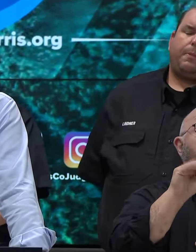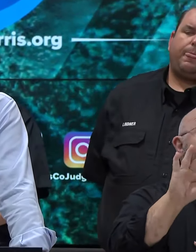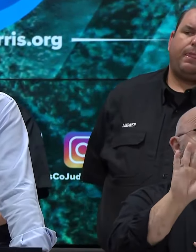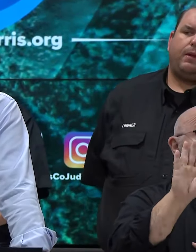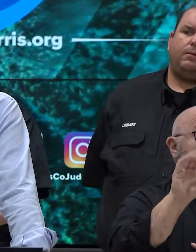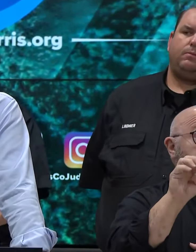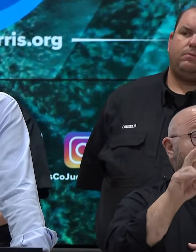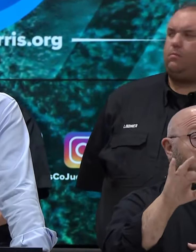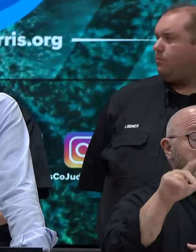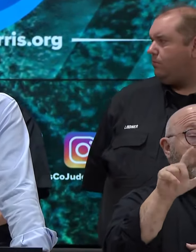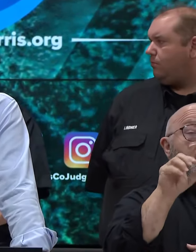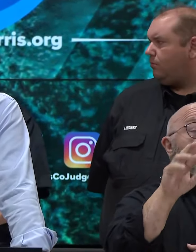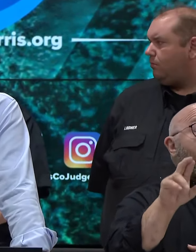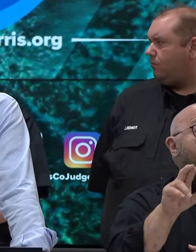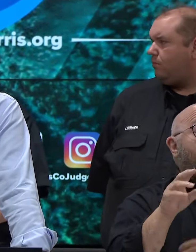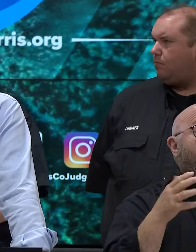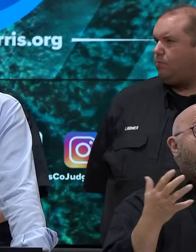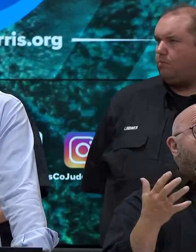the process?